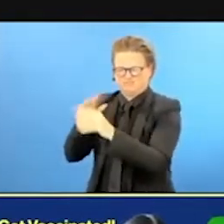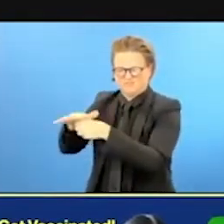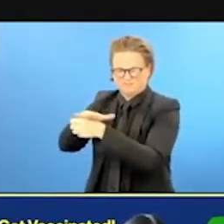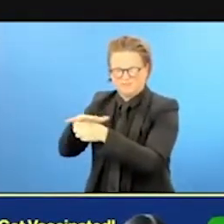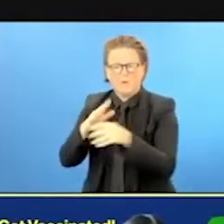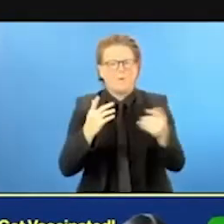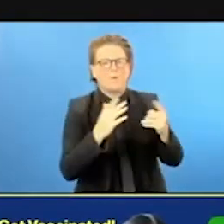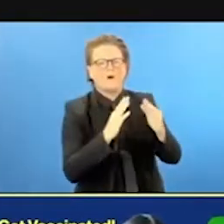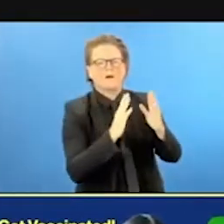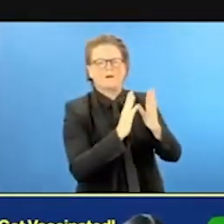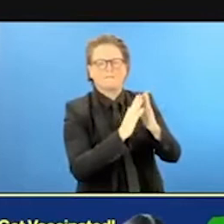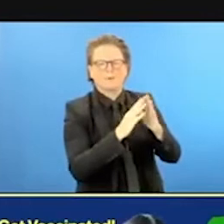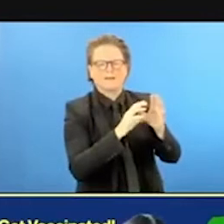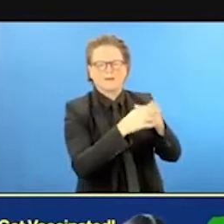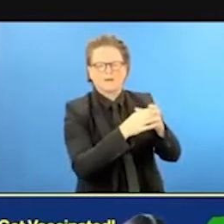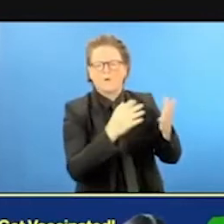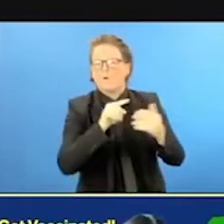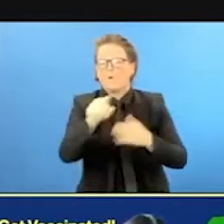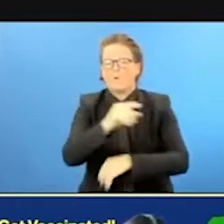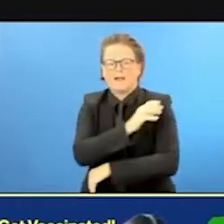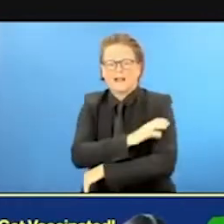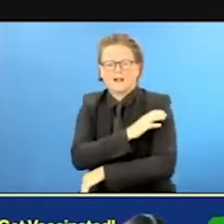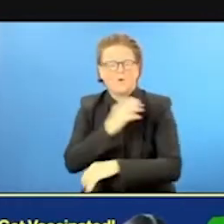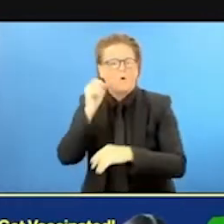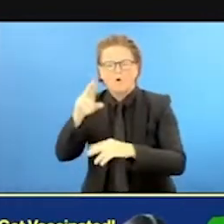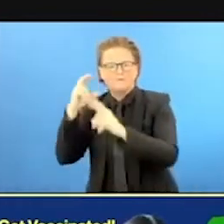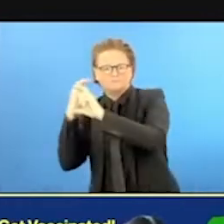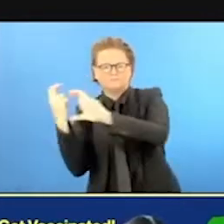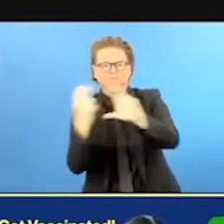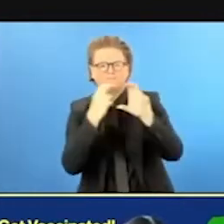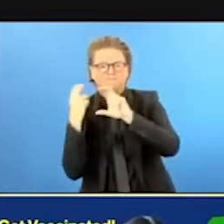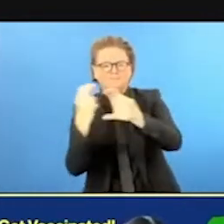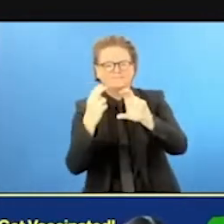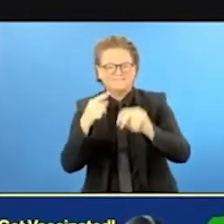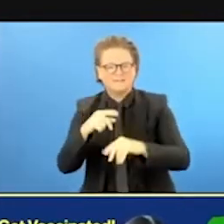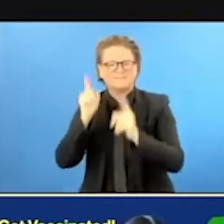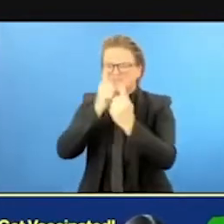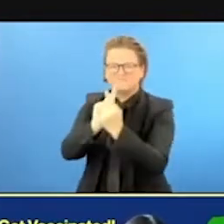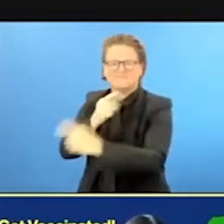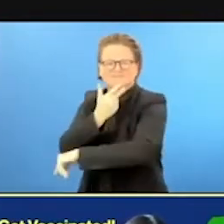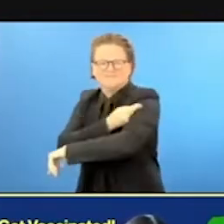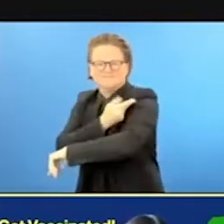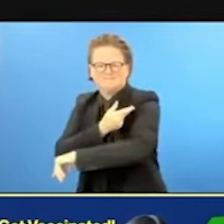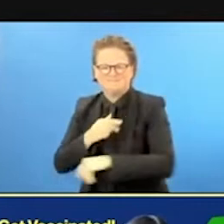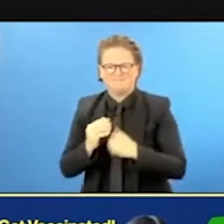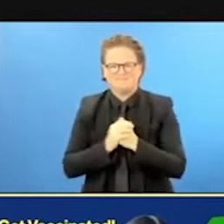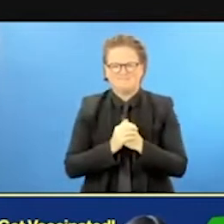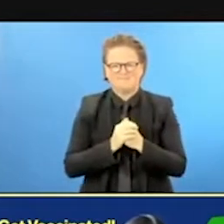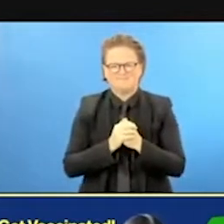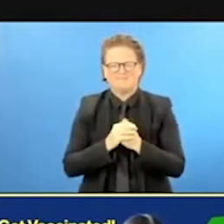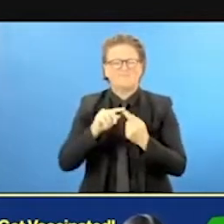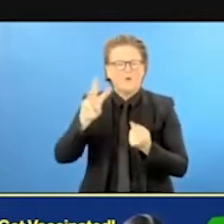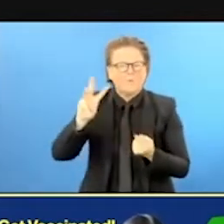vaccination, and pharmacies such as Walgreens and CVS. I will say that San Francisco has the